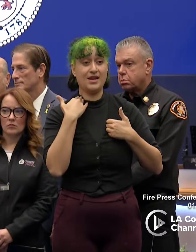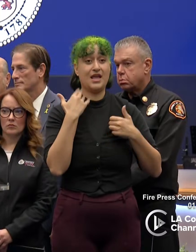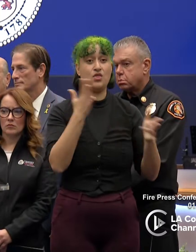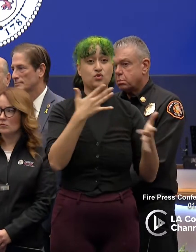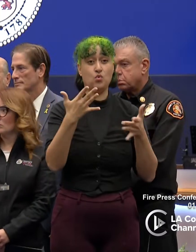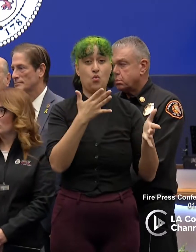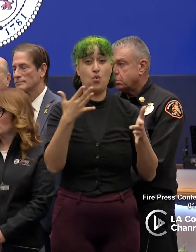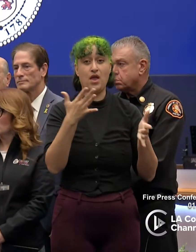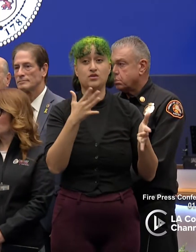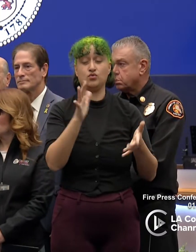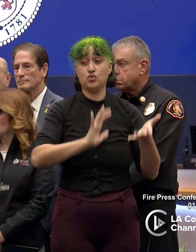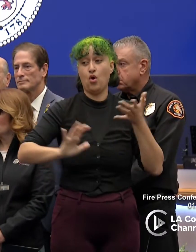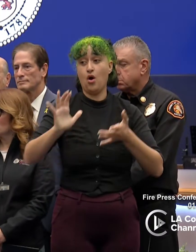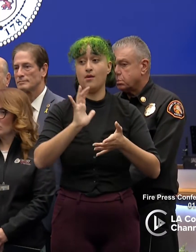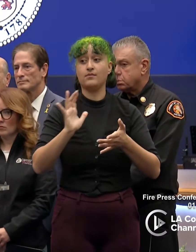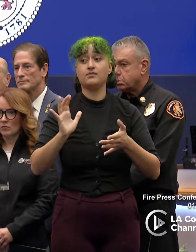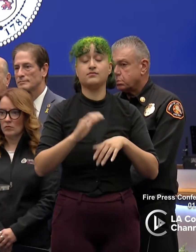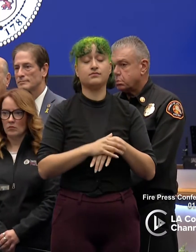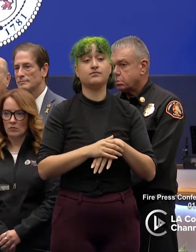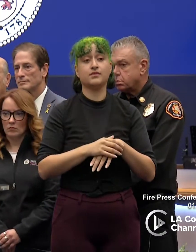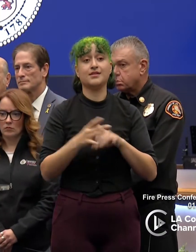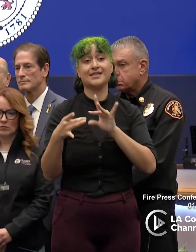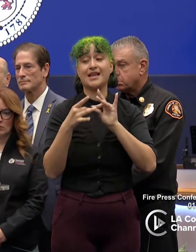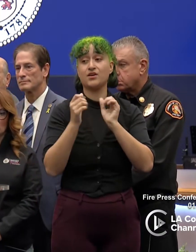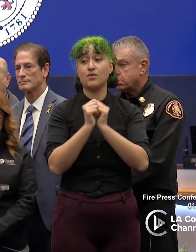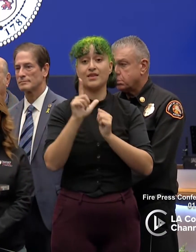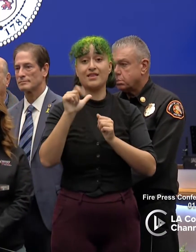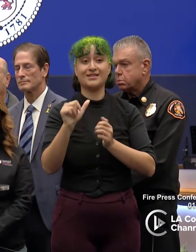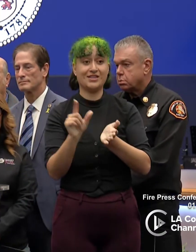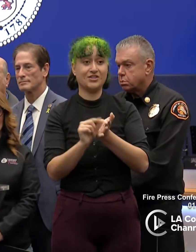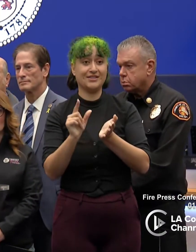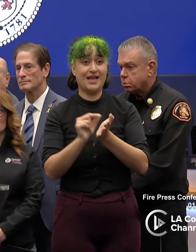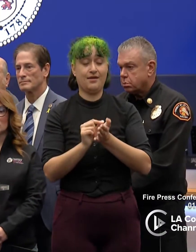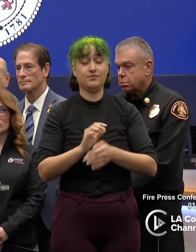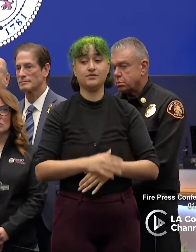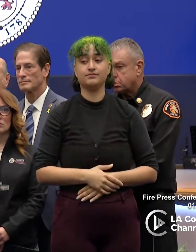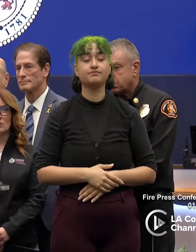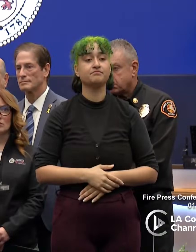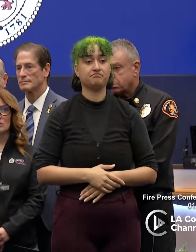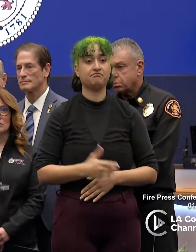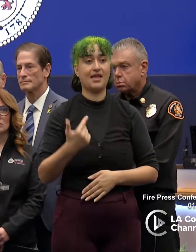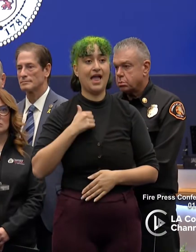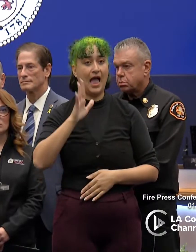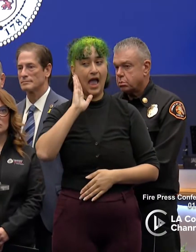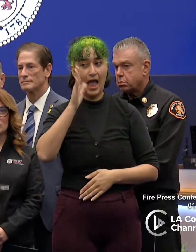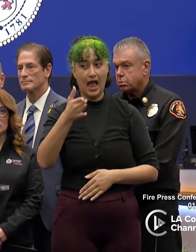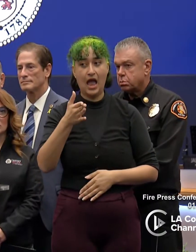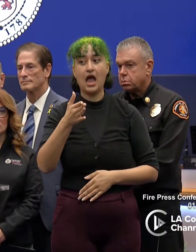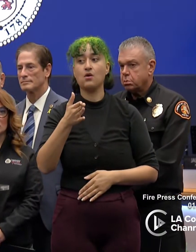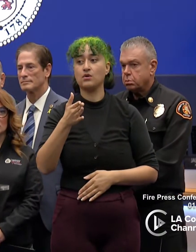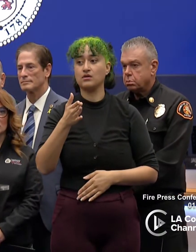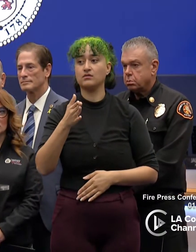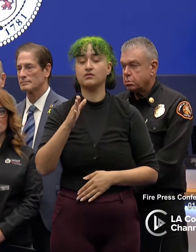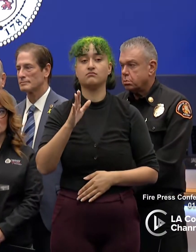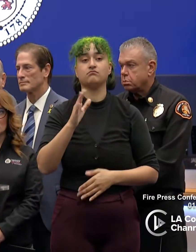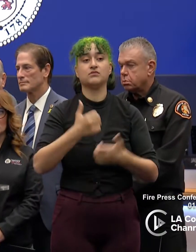in regarding to the reporting in the Los Angeles Times. I will let Chief Crowley answer that.